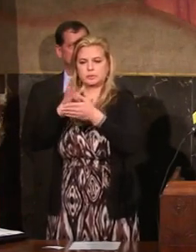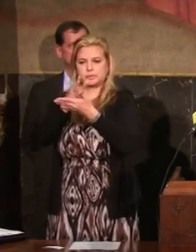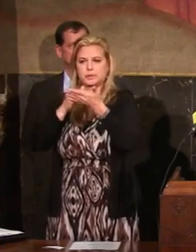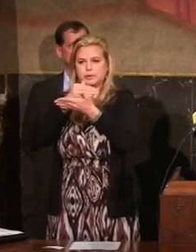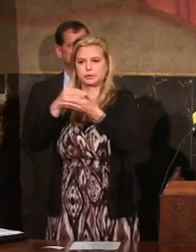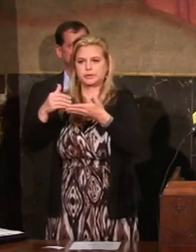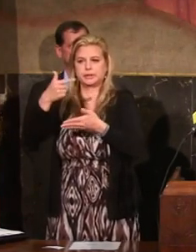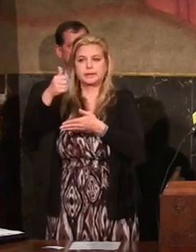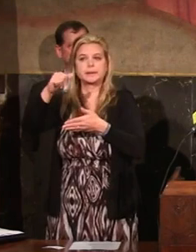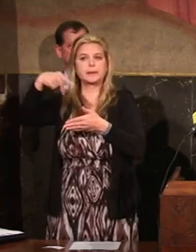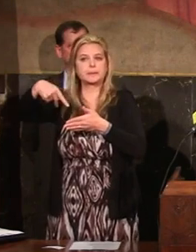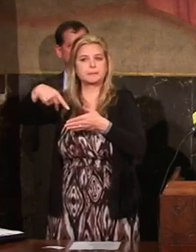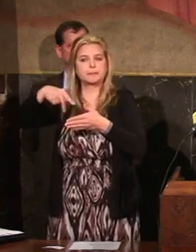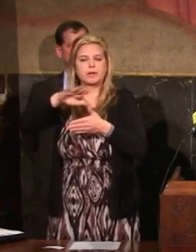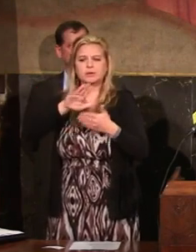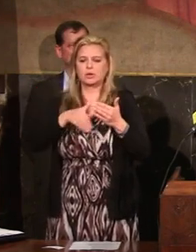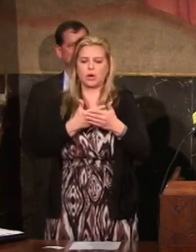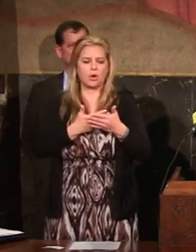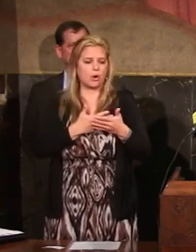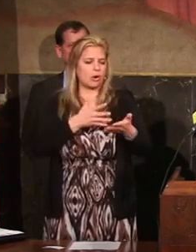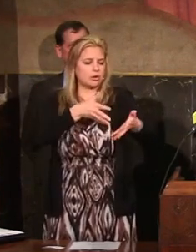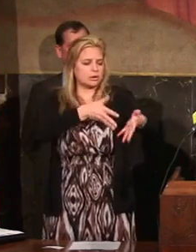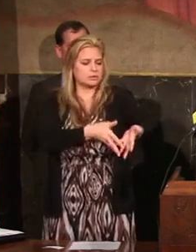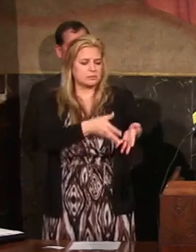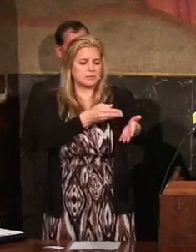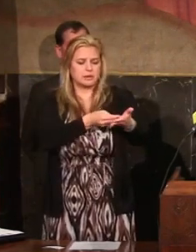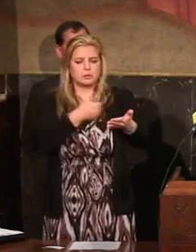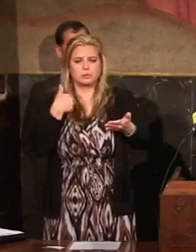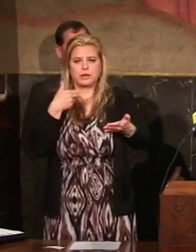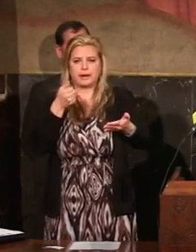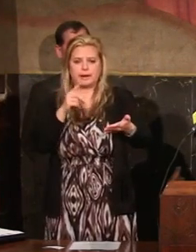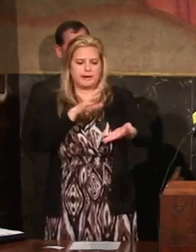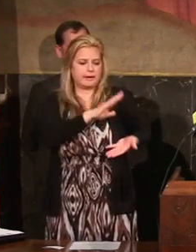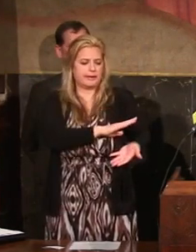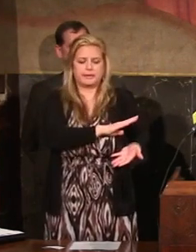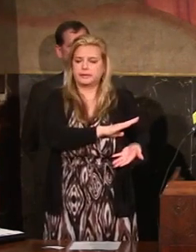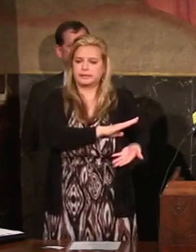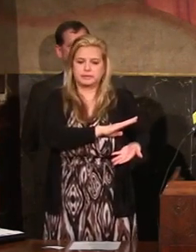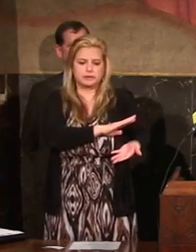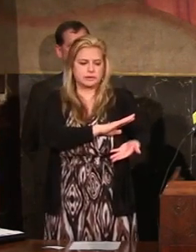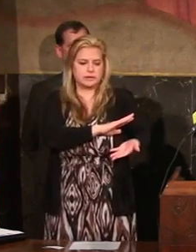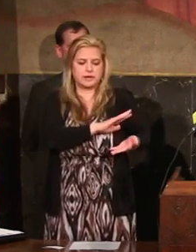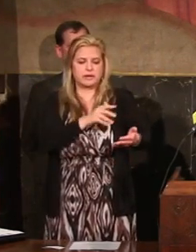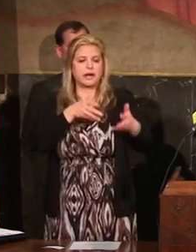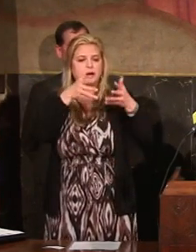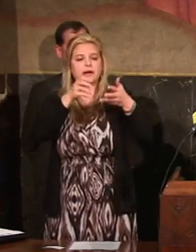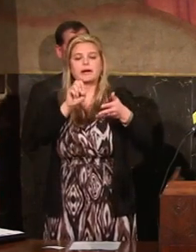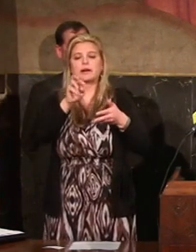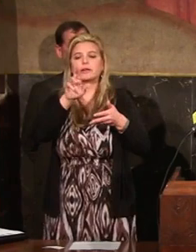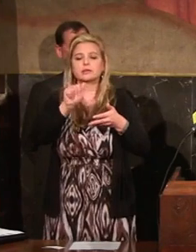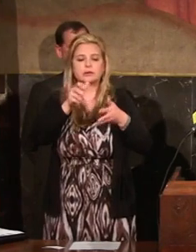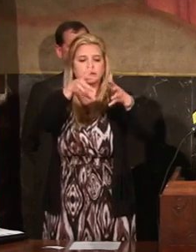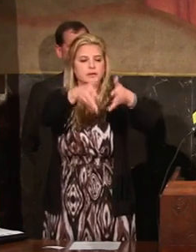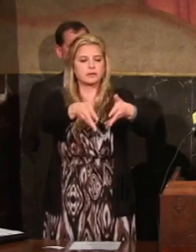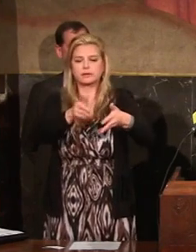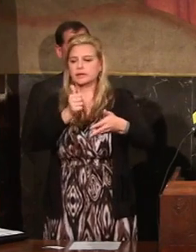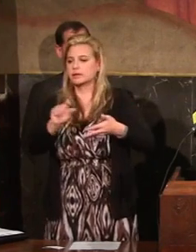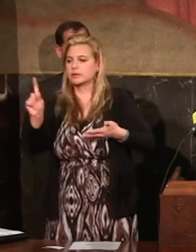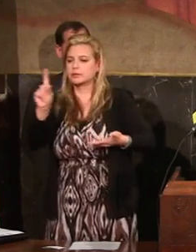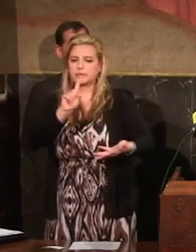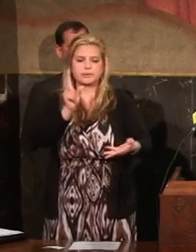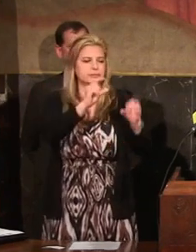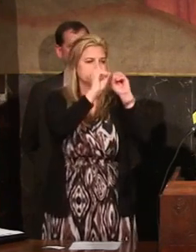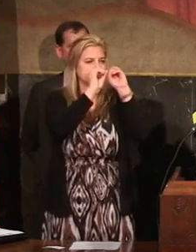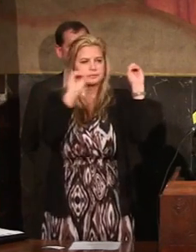It was all of the reserve money that we had. There are no excess dollars left anywhere in